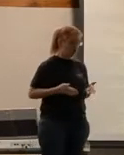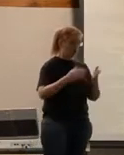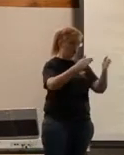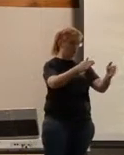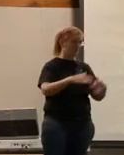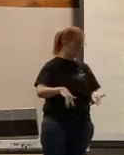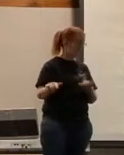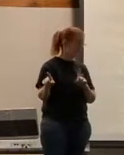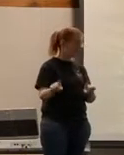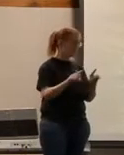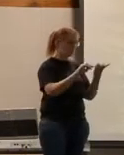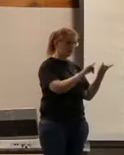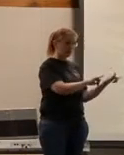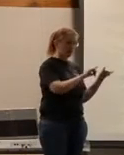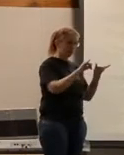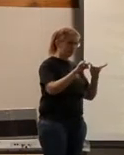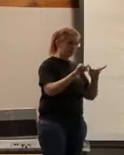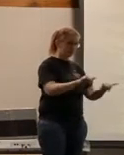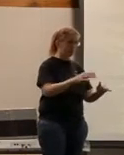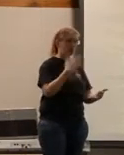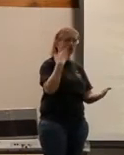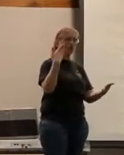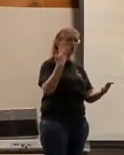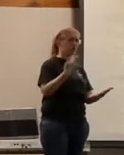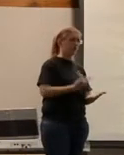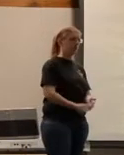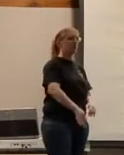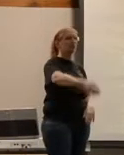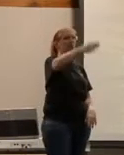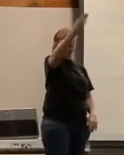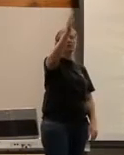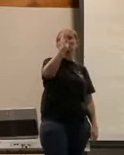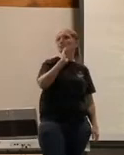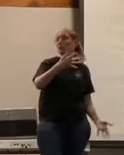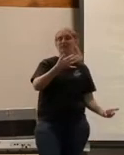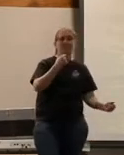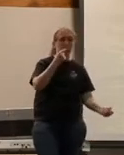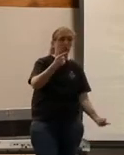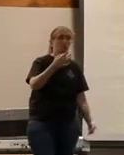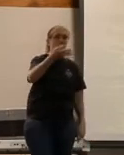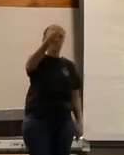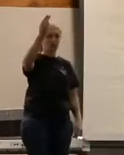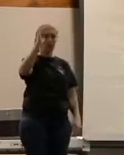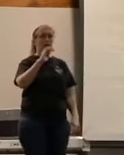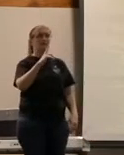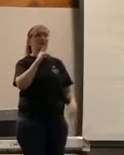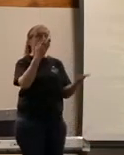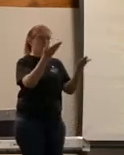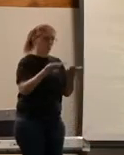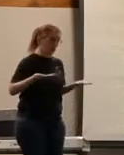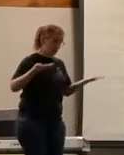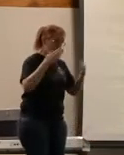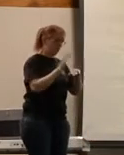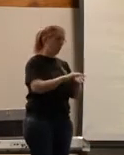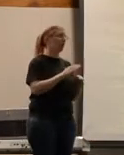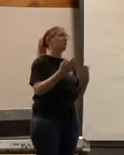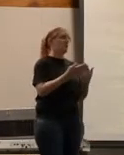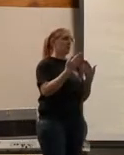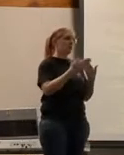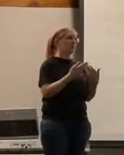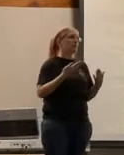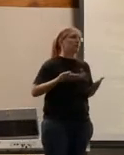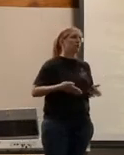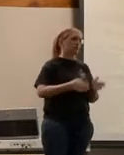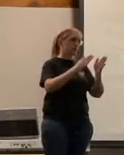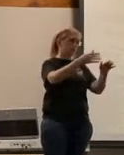It's just good. And God, can I tell you, listen, God is present on Easy Street. Say